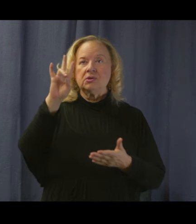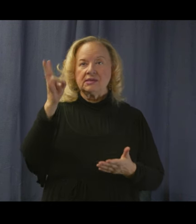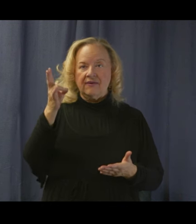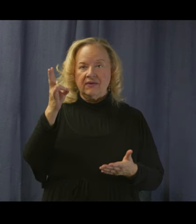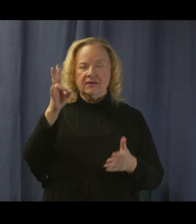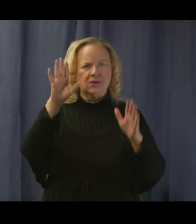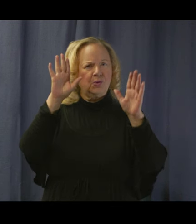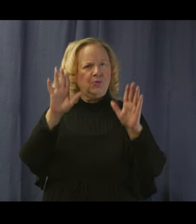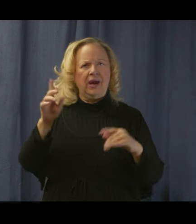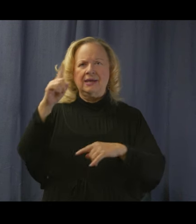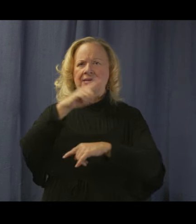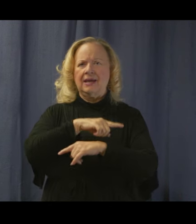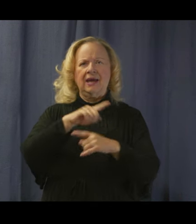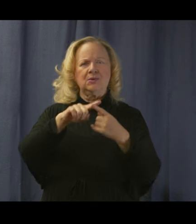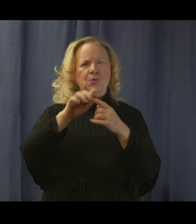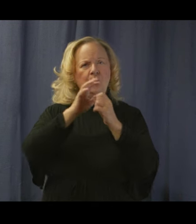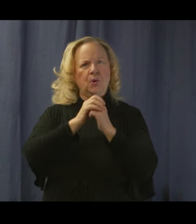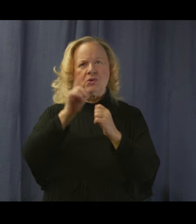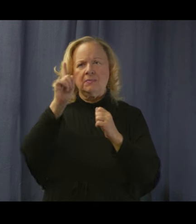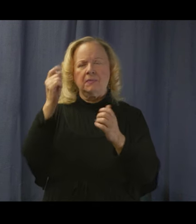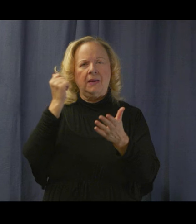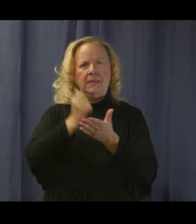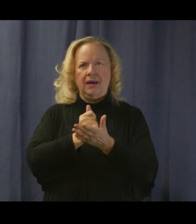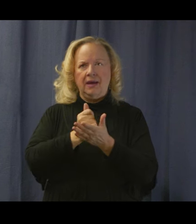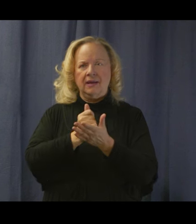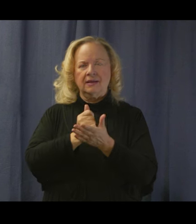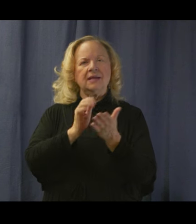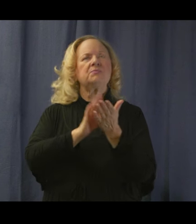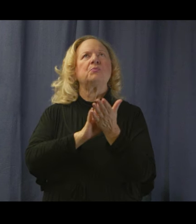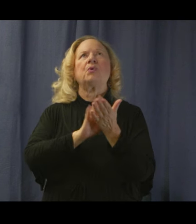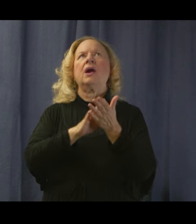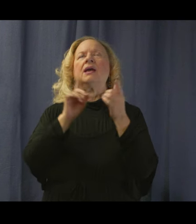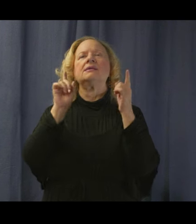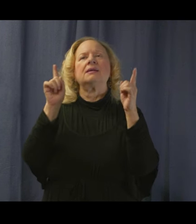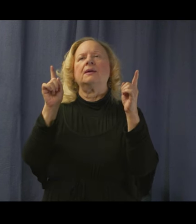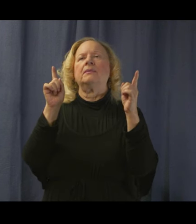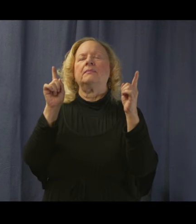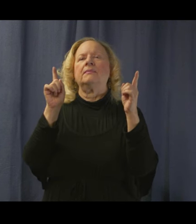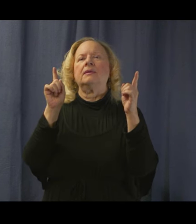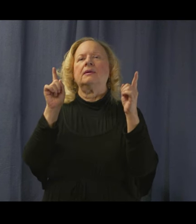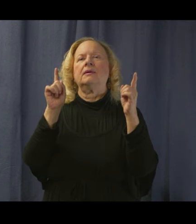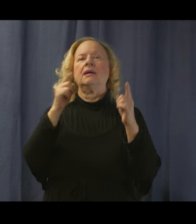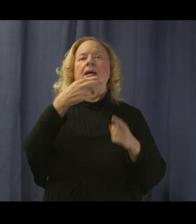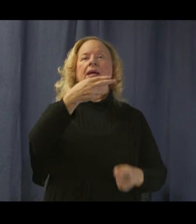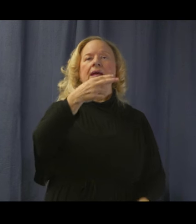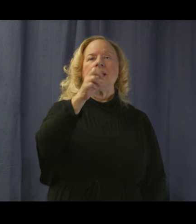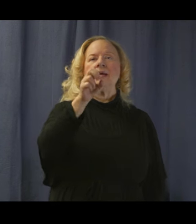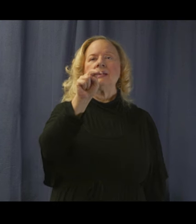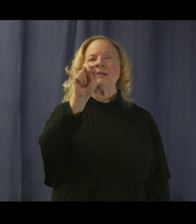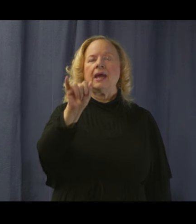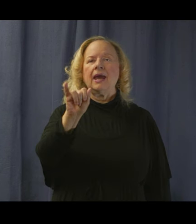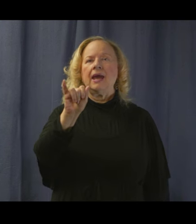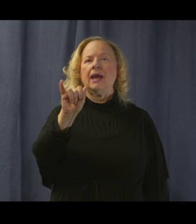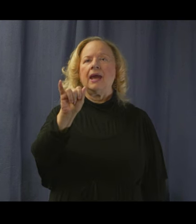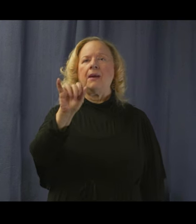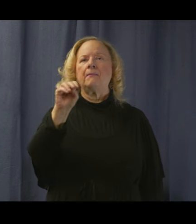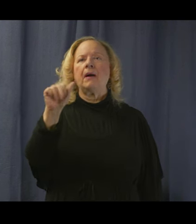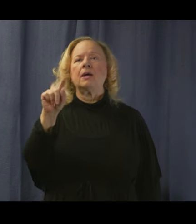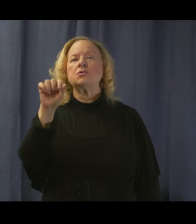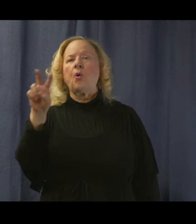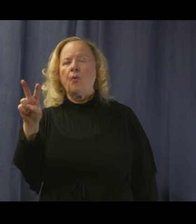December the 7th, is a great day to worship Him. Amen. Let's give Him some praise. Hine mato